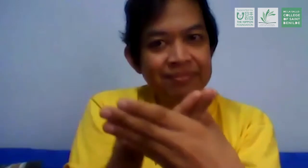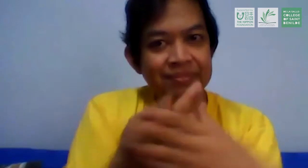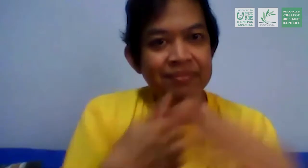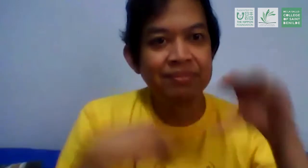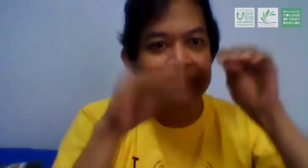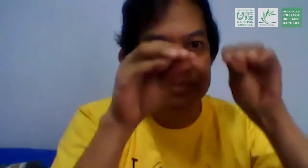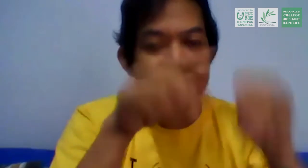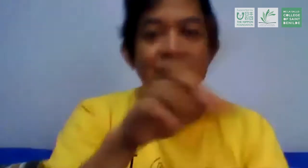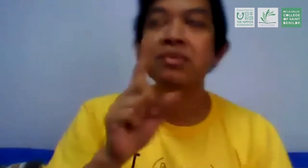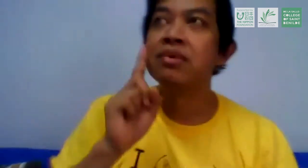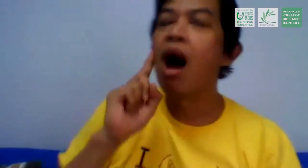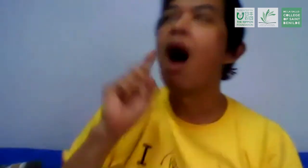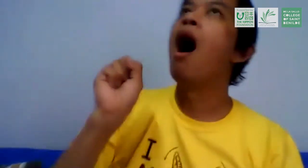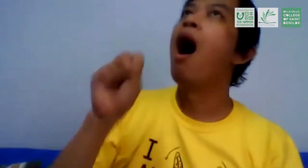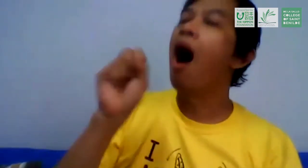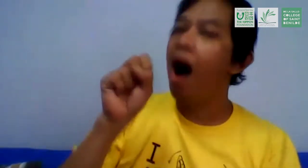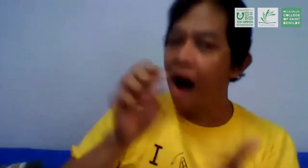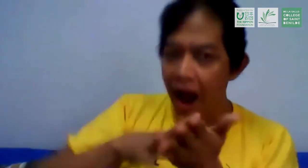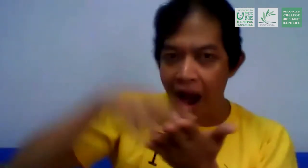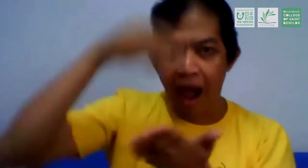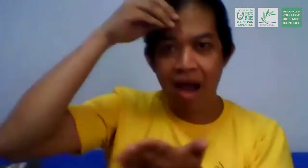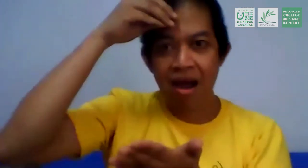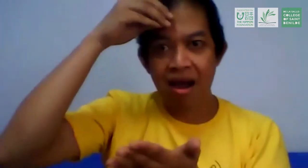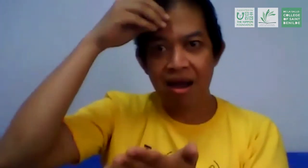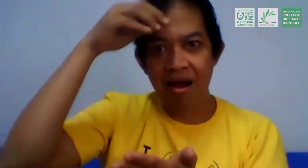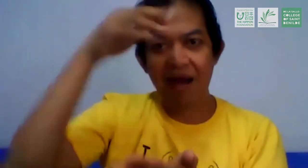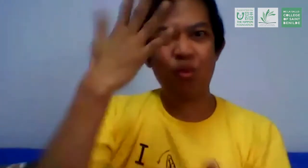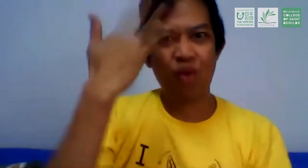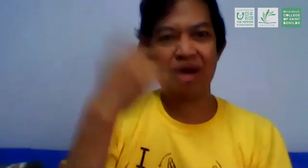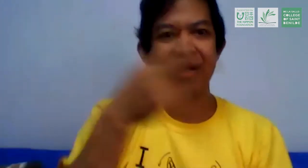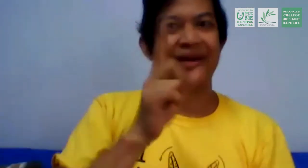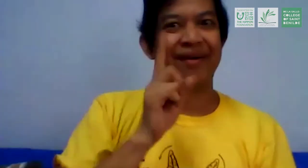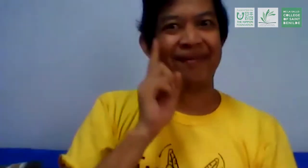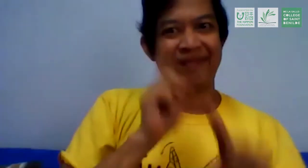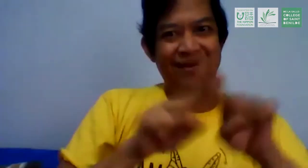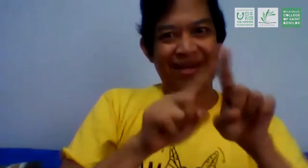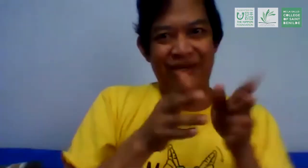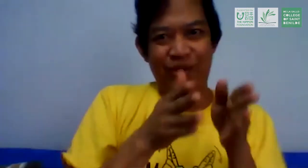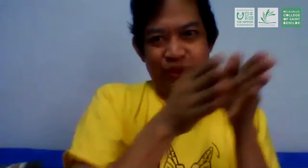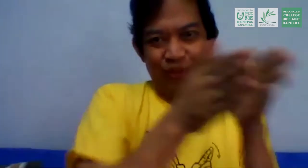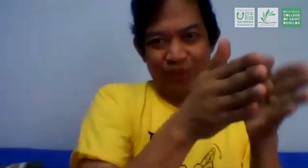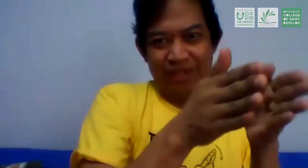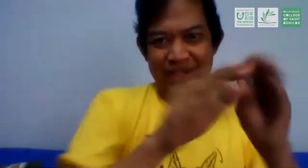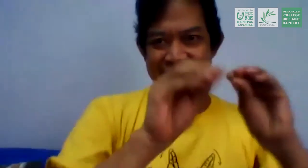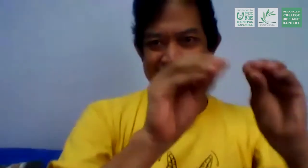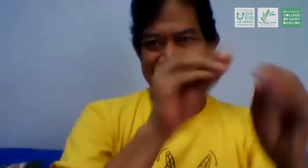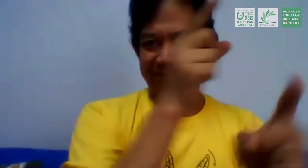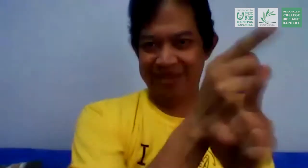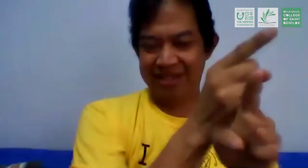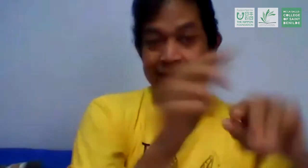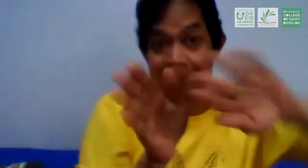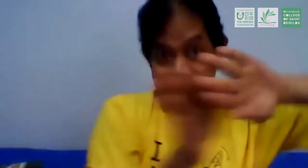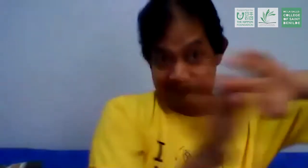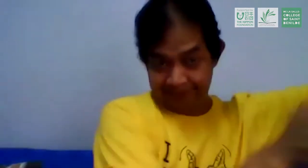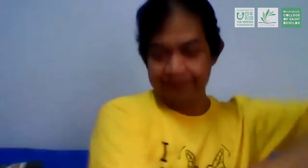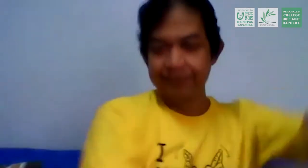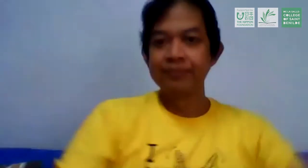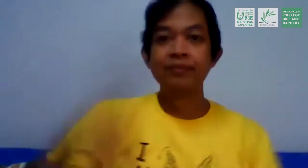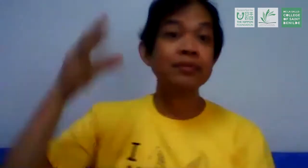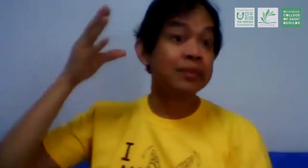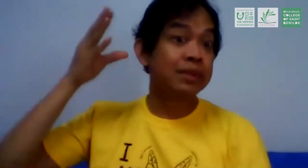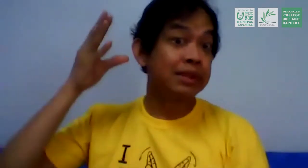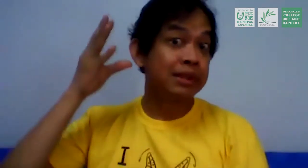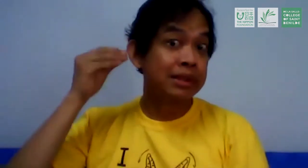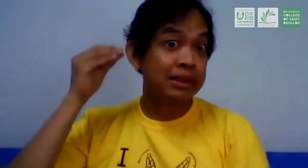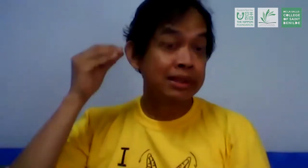community. So this sign, mango, like this, comes from the community. So that's, just